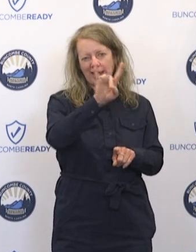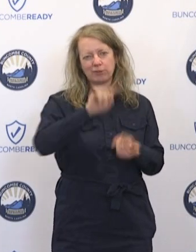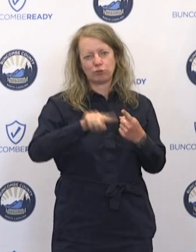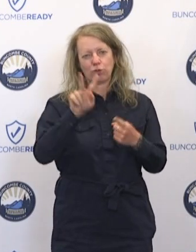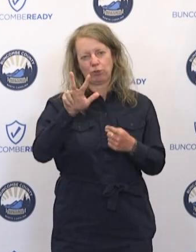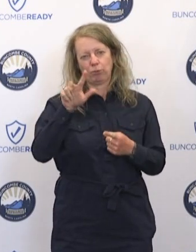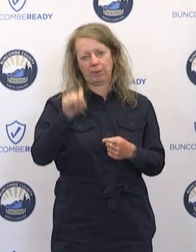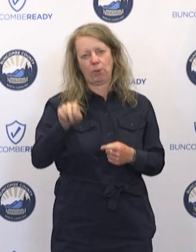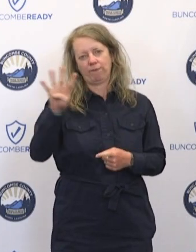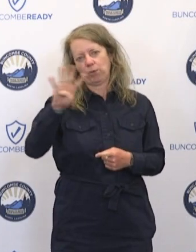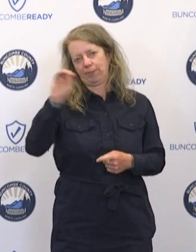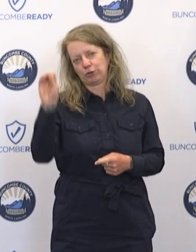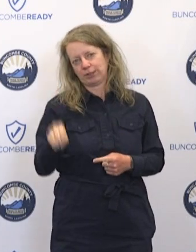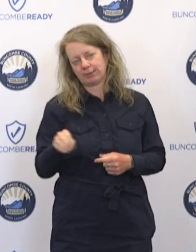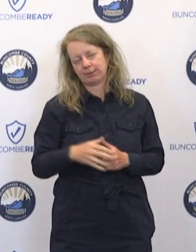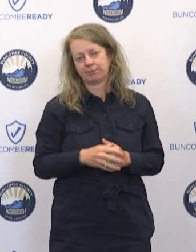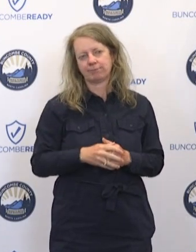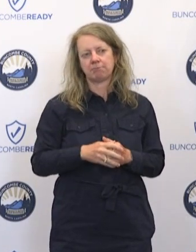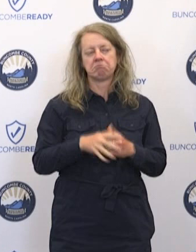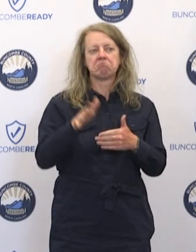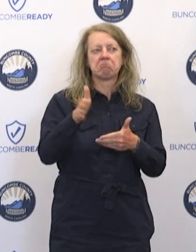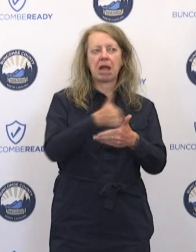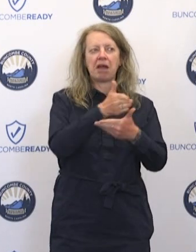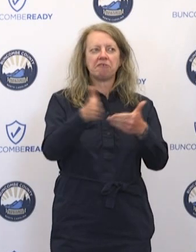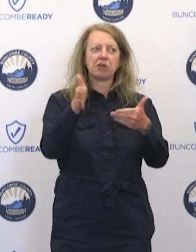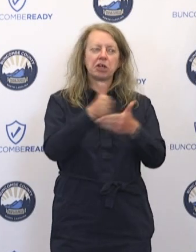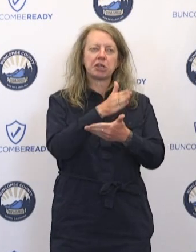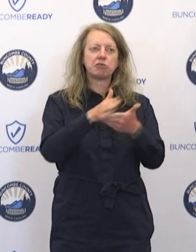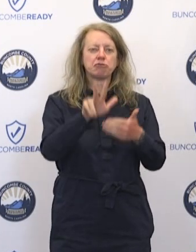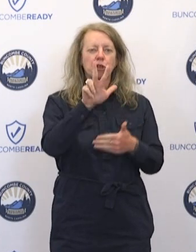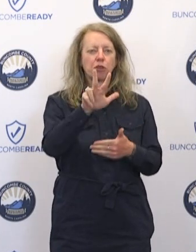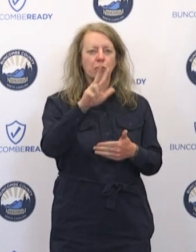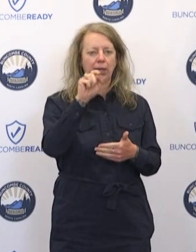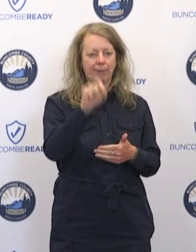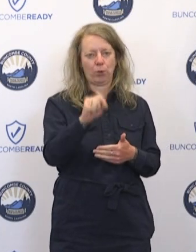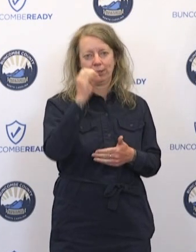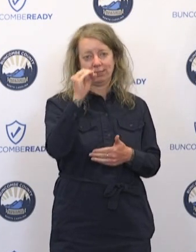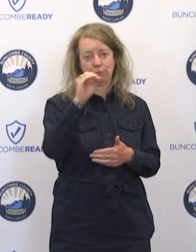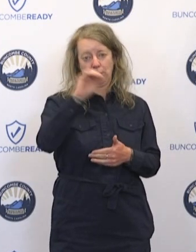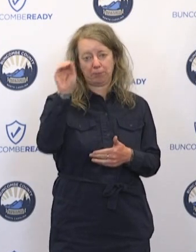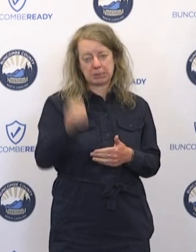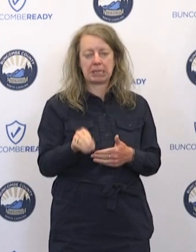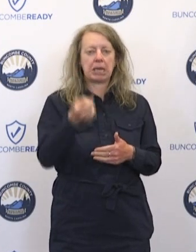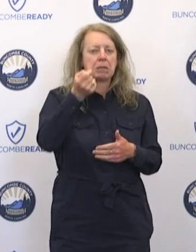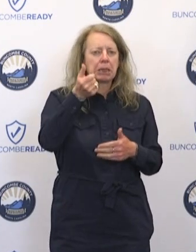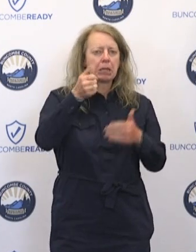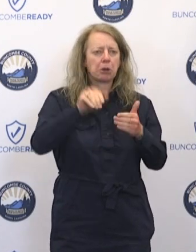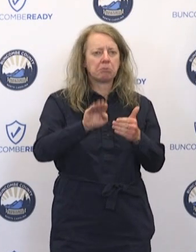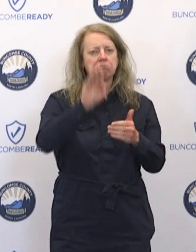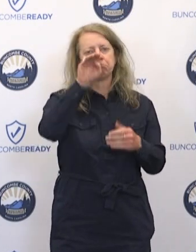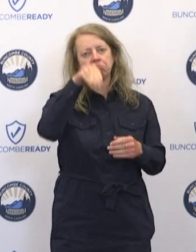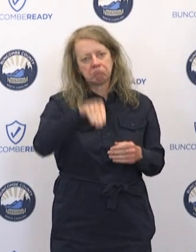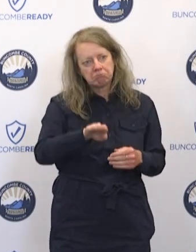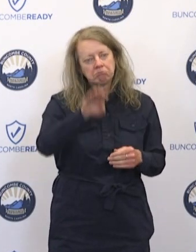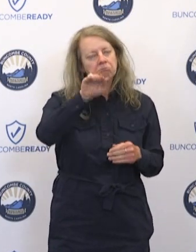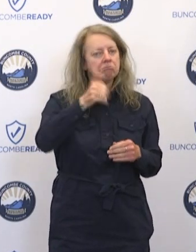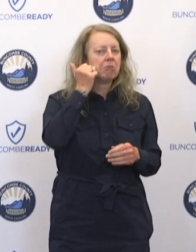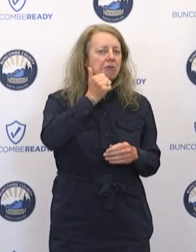3.4%, with it averaging around 3.0% with slight fluctuations plus or minus